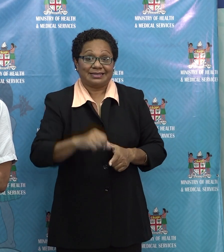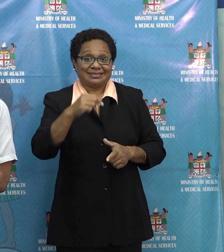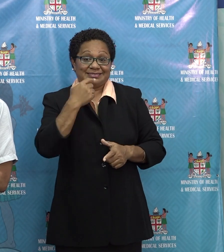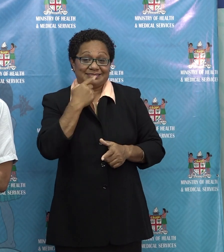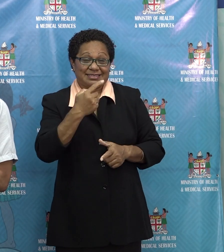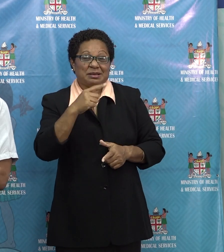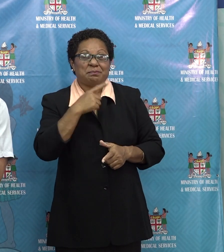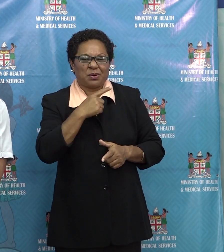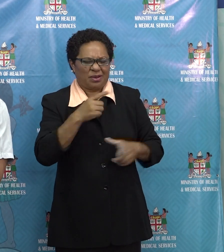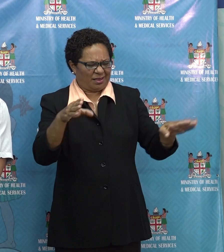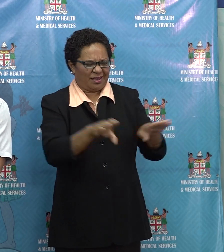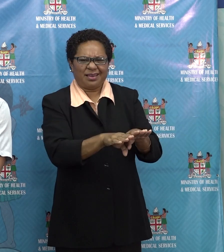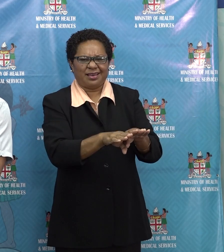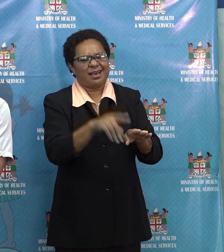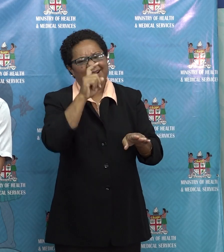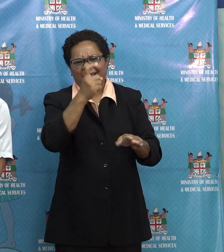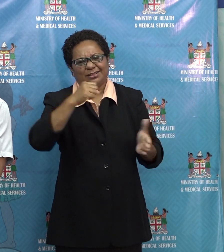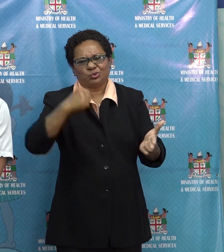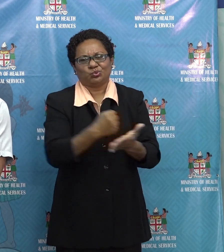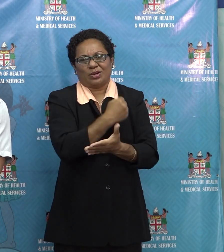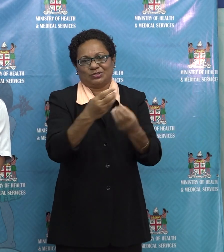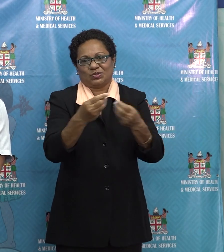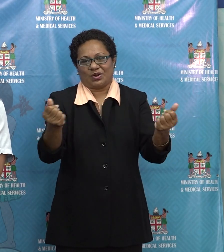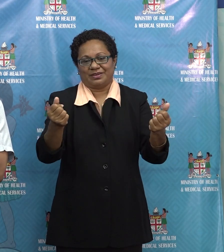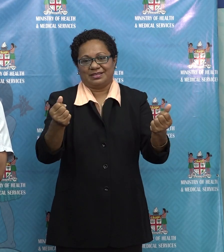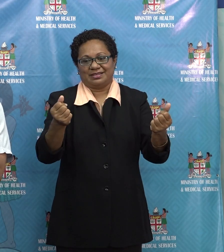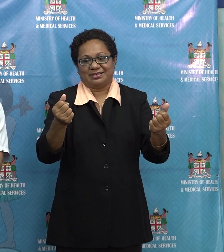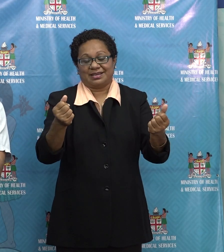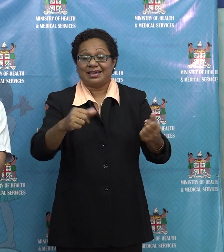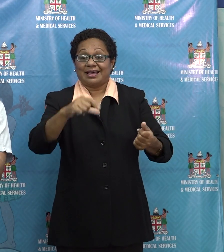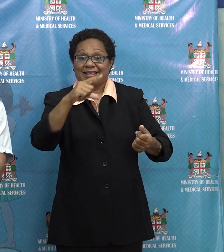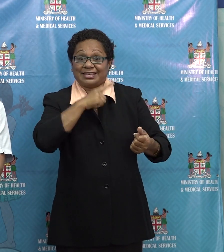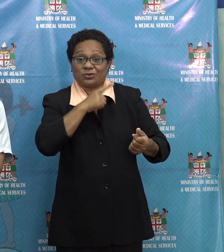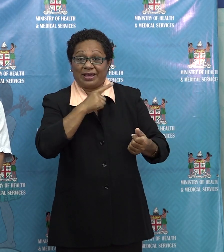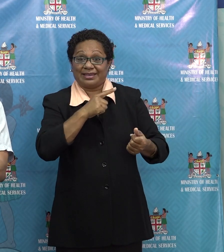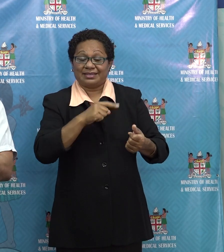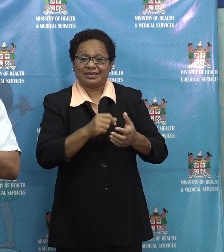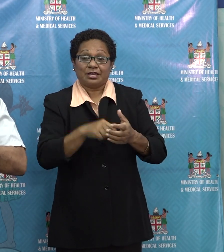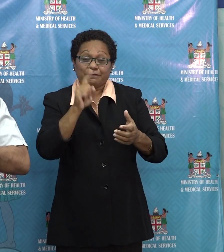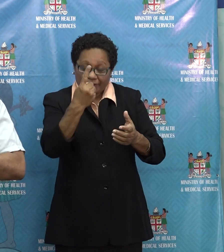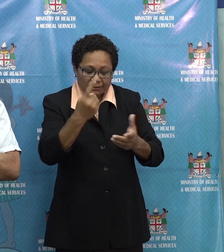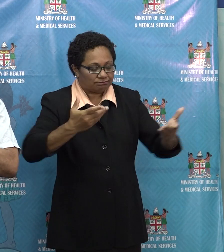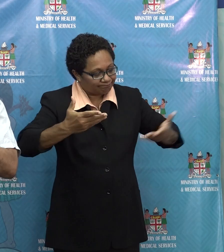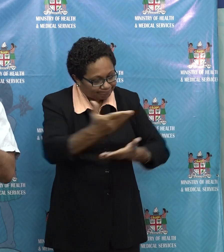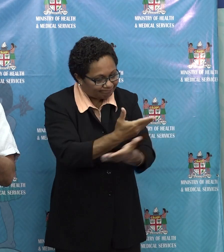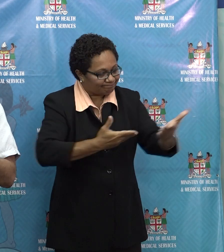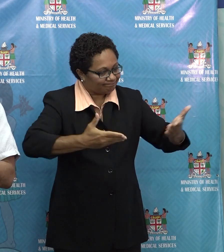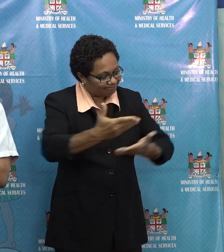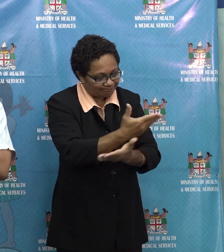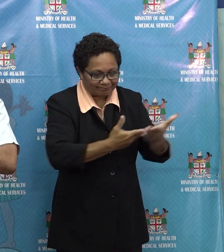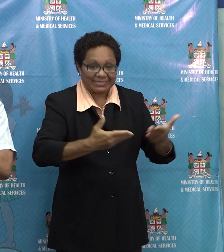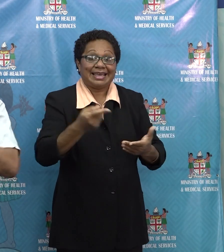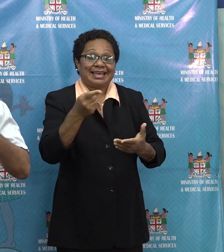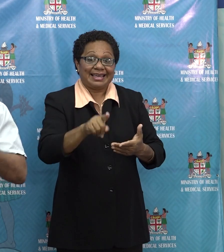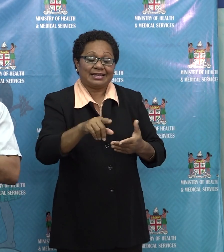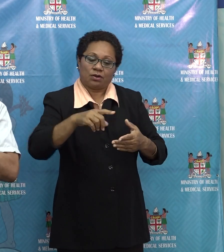problem that any effort to consider or to talk about a lockdown has to be a fully coordinated effort